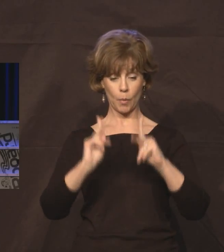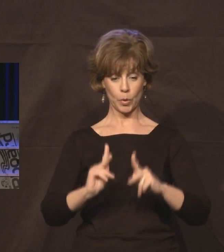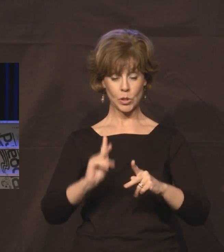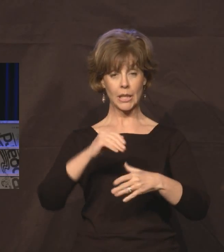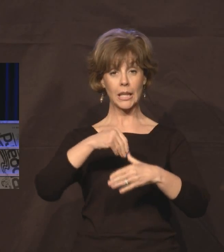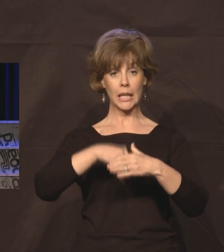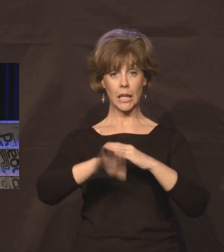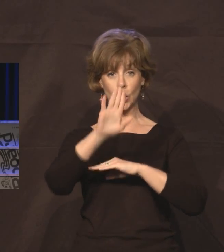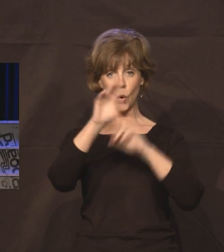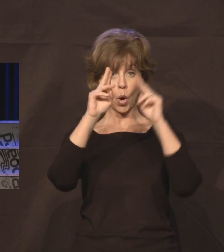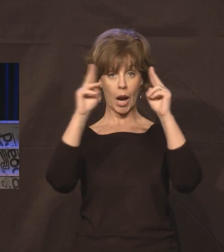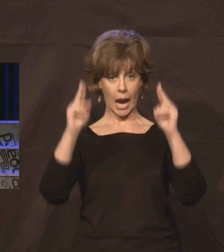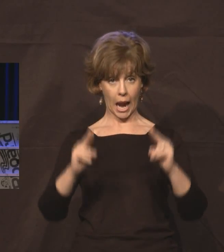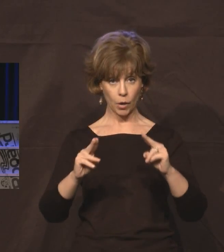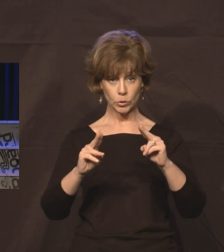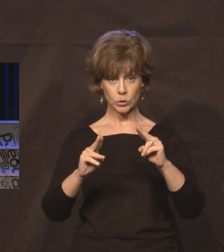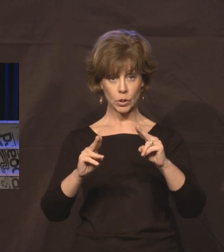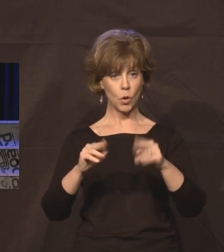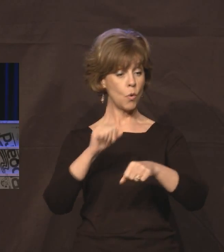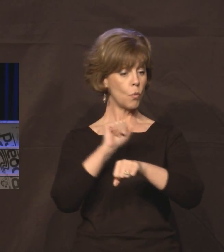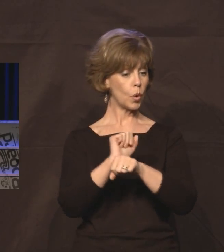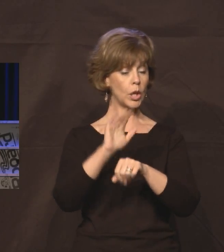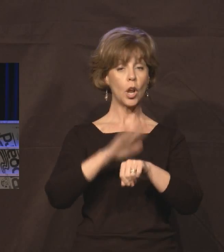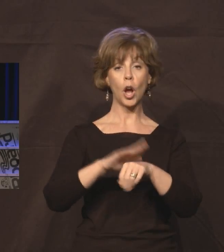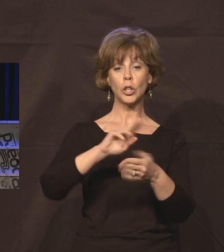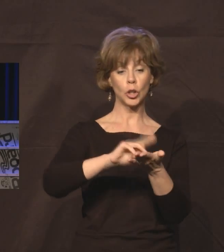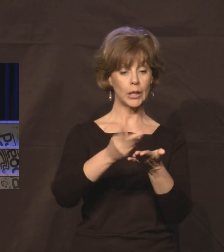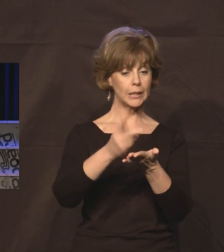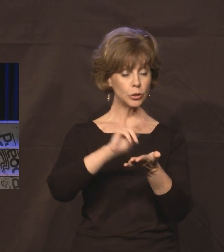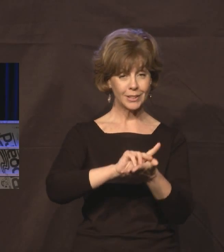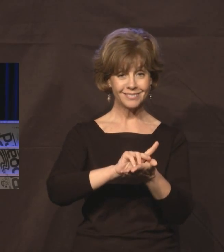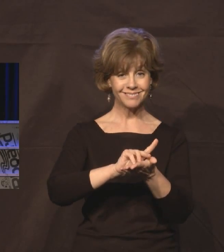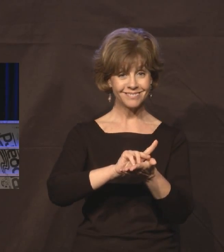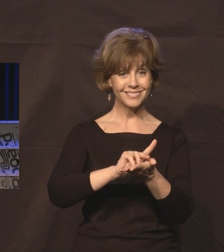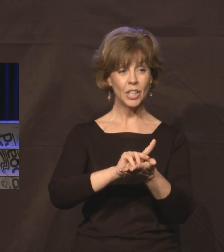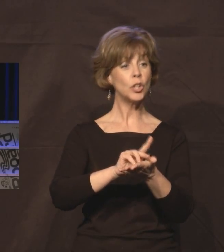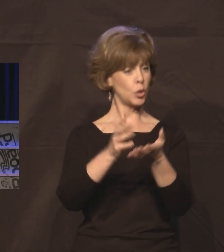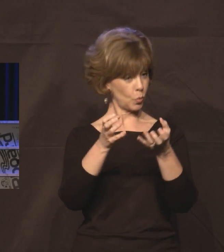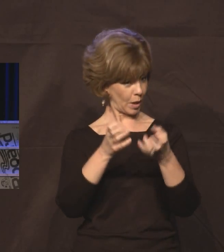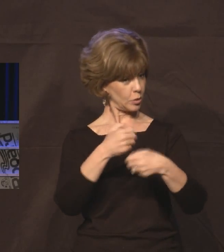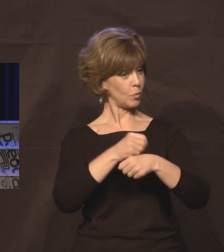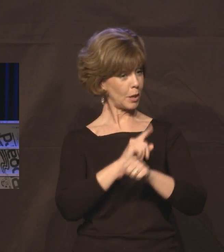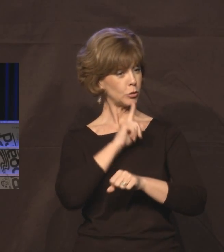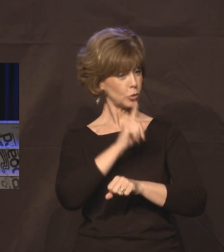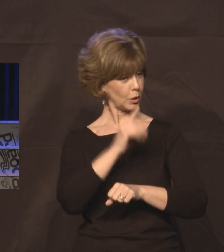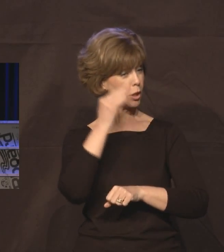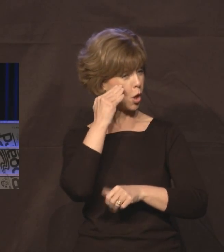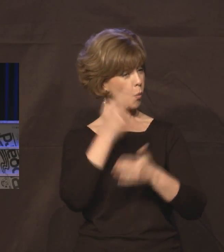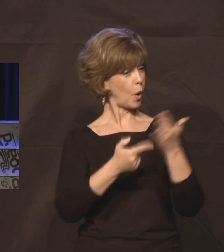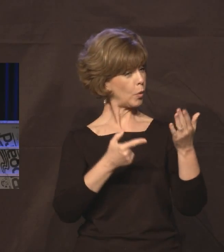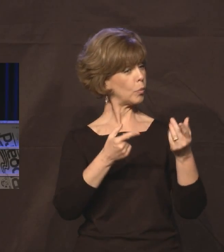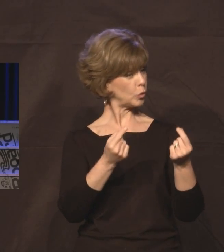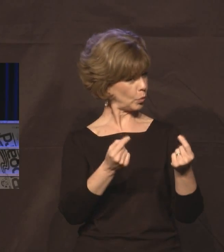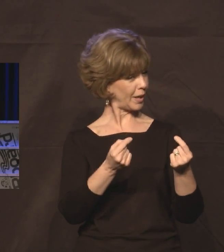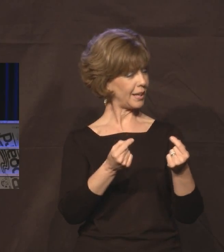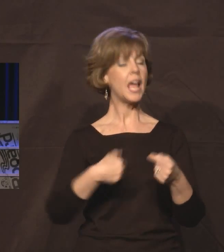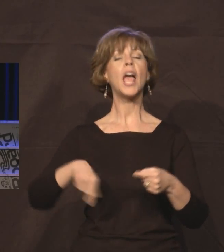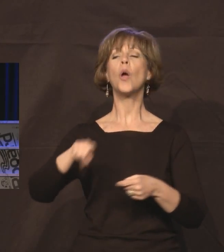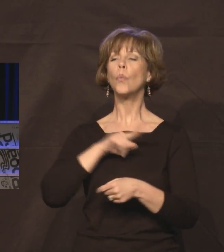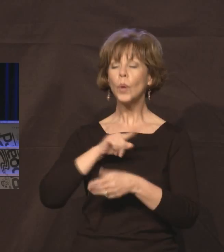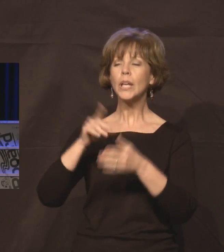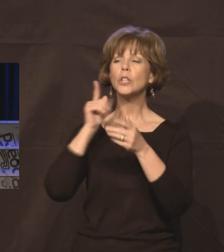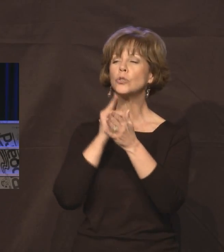And this is the same kind of thing, that we trust that God knows what he's doing in the midst of doing a work